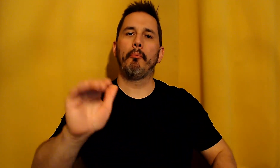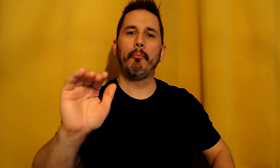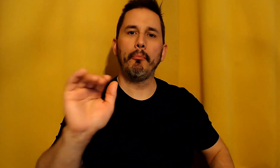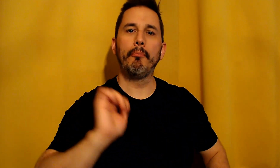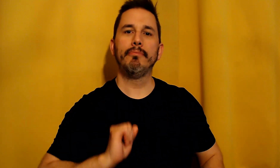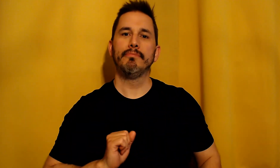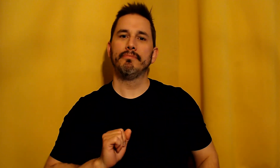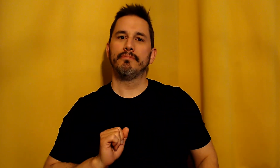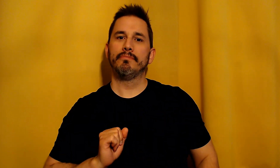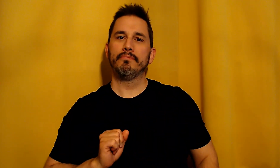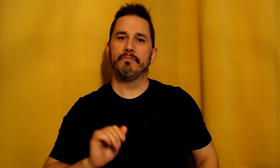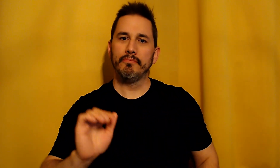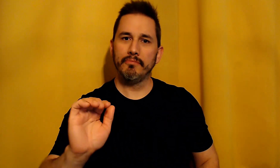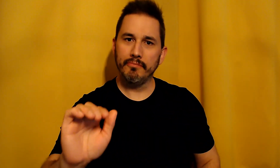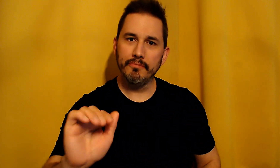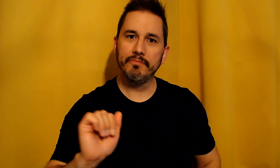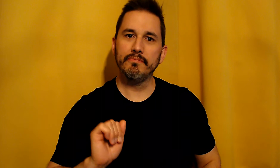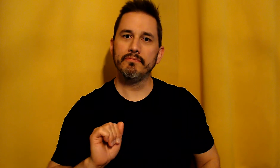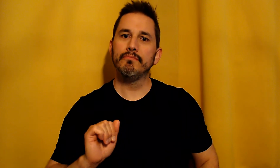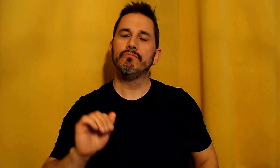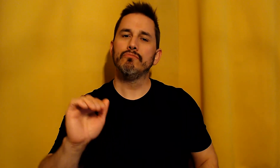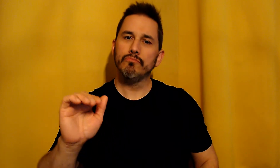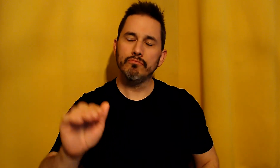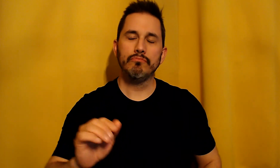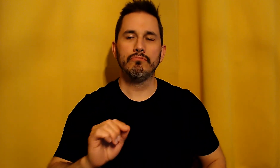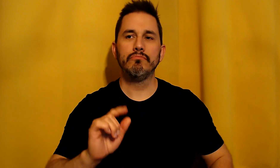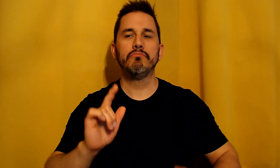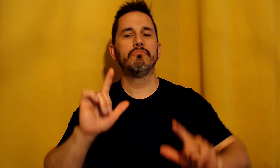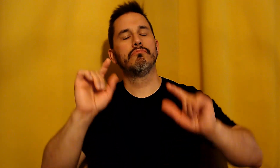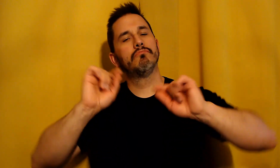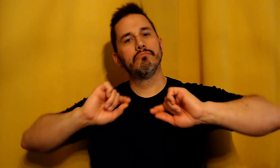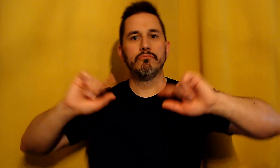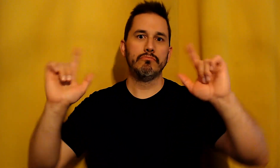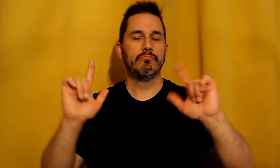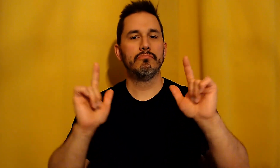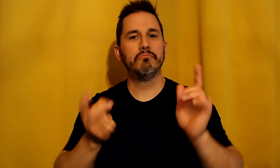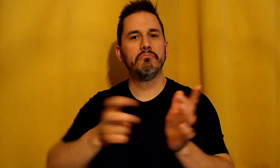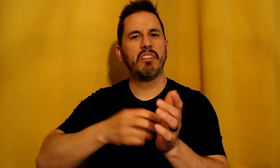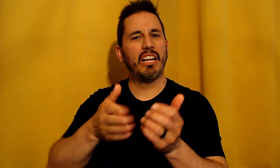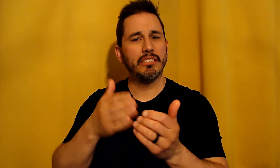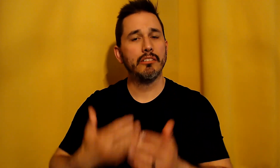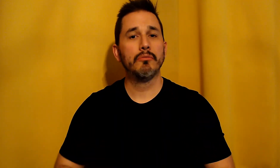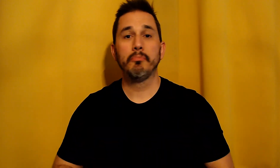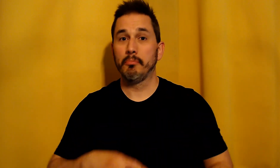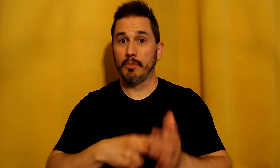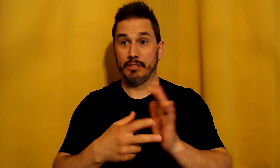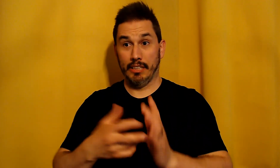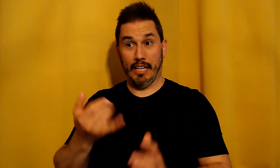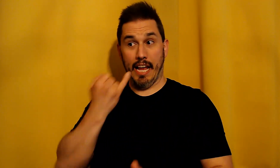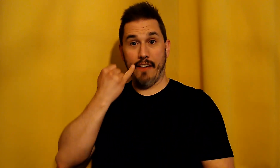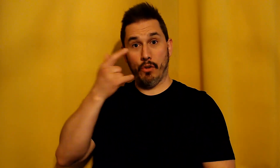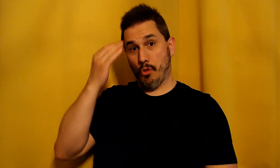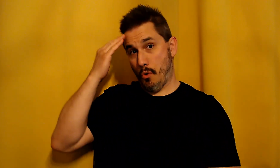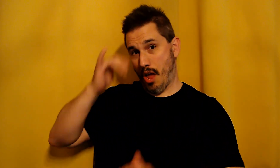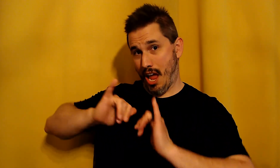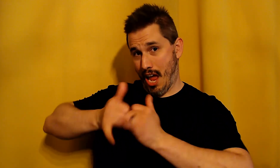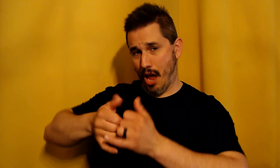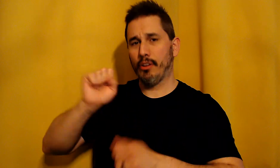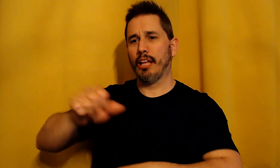with your bed shaker, where it more gently prods you to wake up instead of being all aggressive at once. If